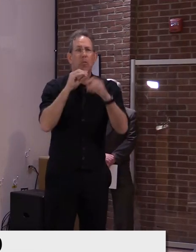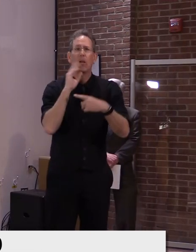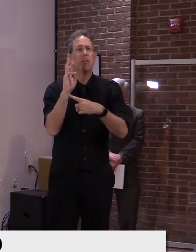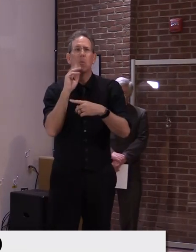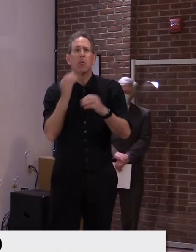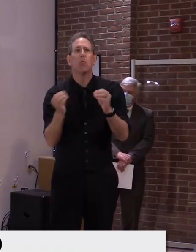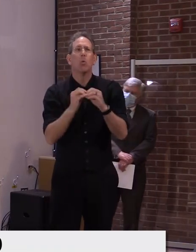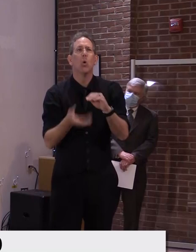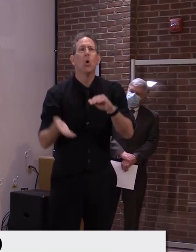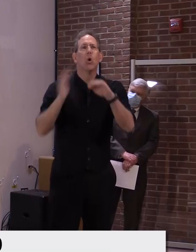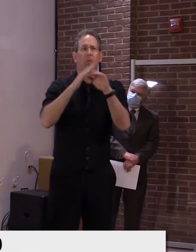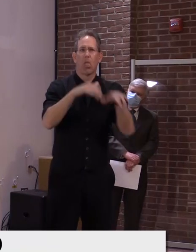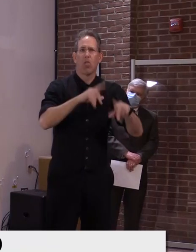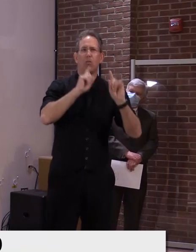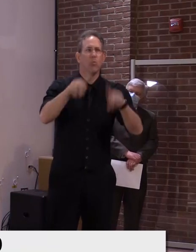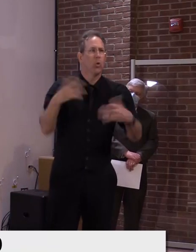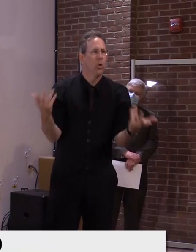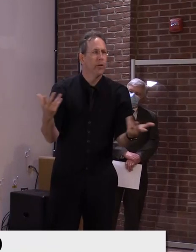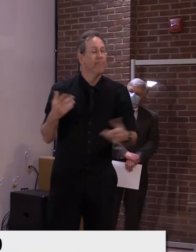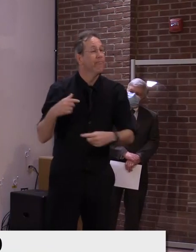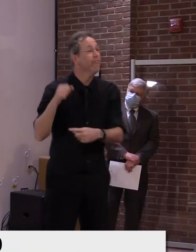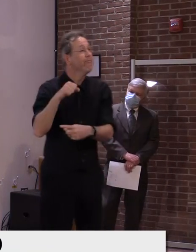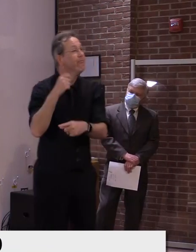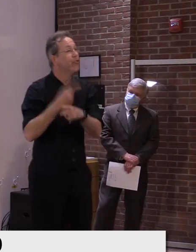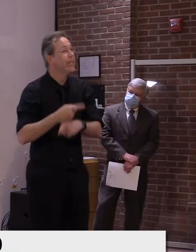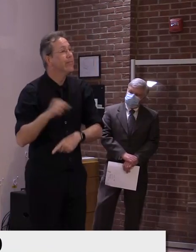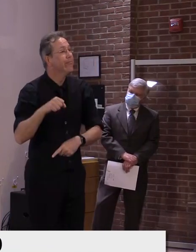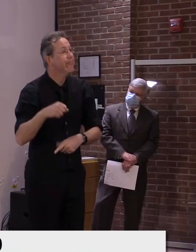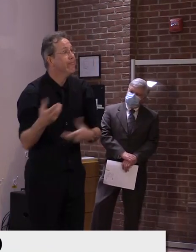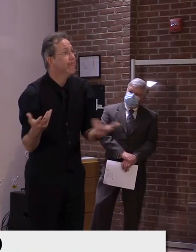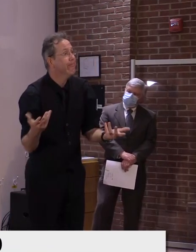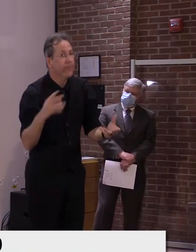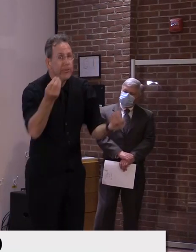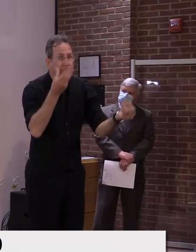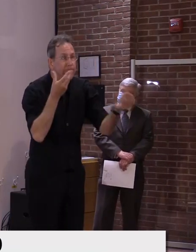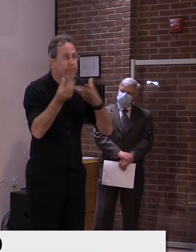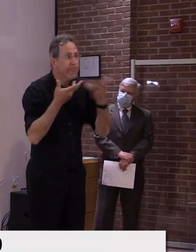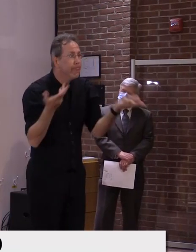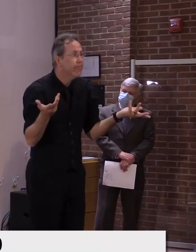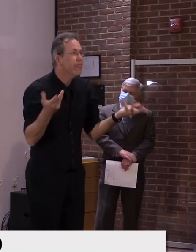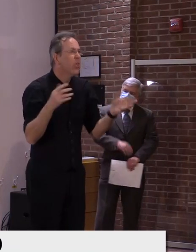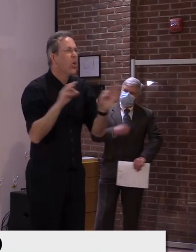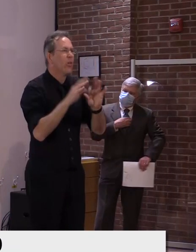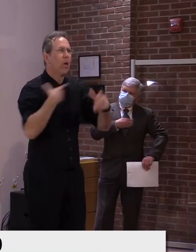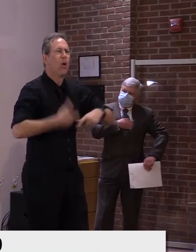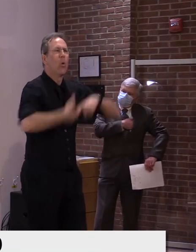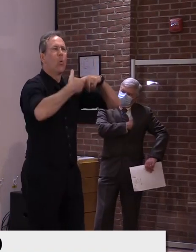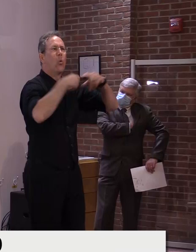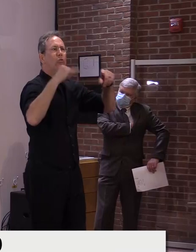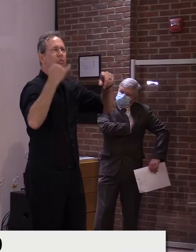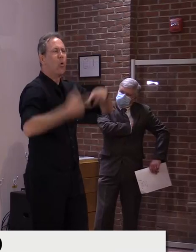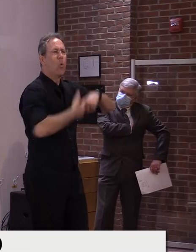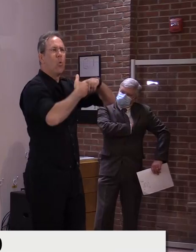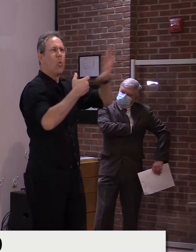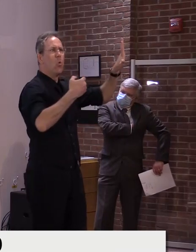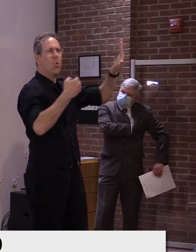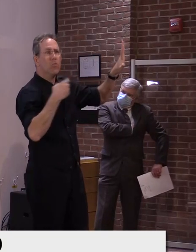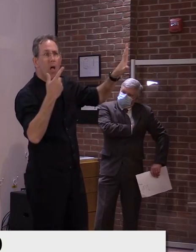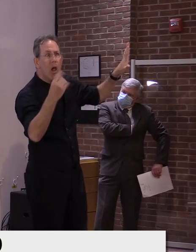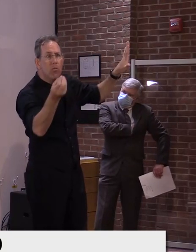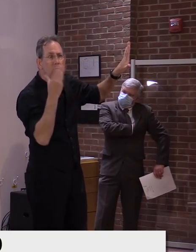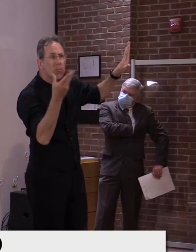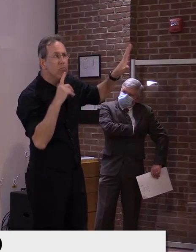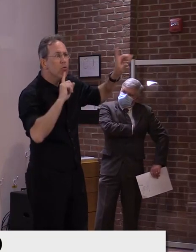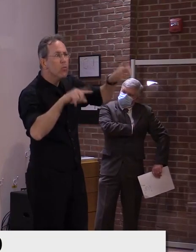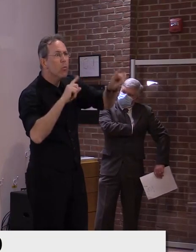that's correct, Mike. And then another reason why the CDC and FDA decided to take this pause, they just want to make sure that